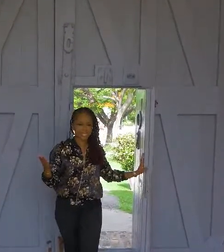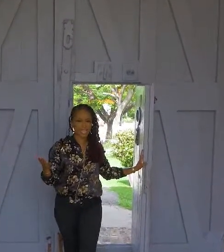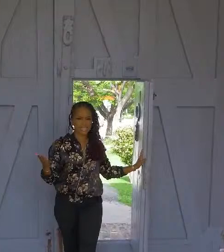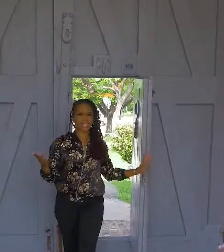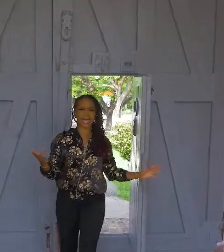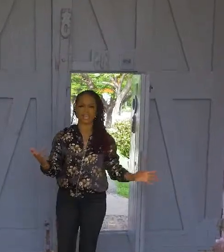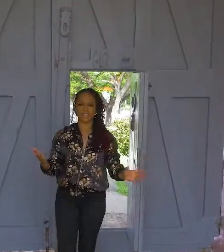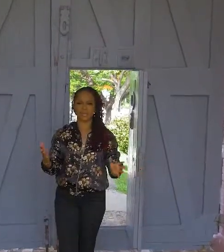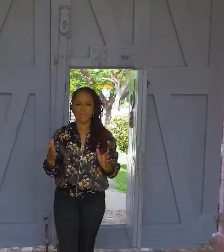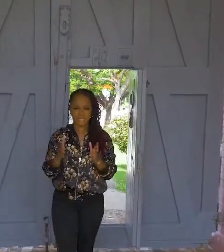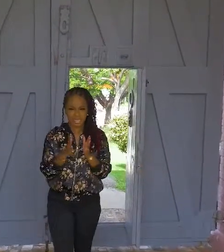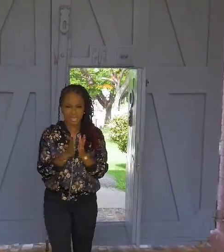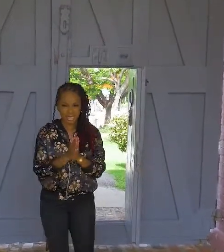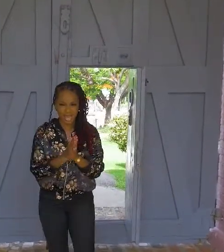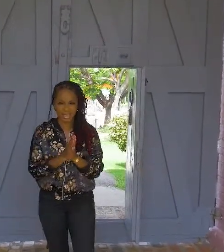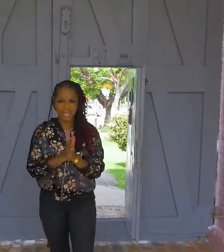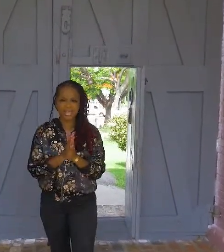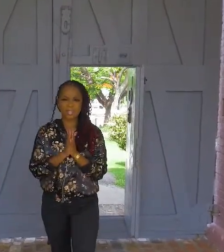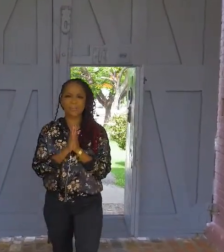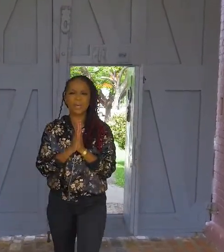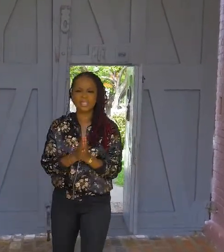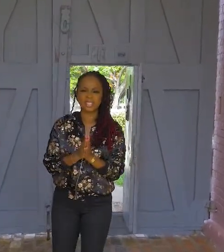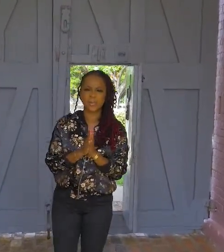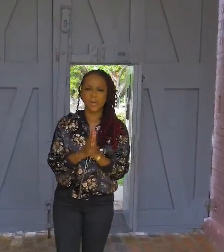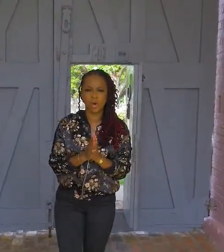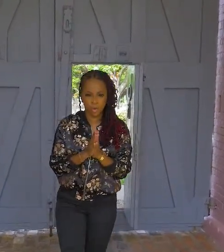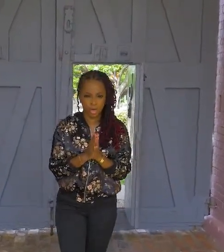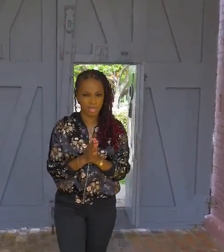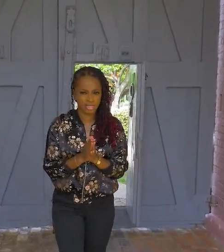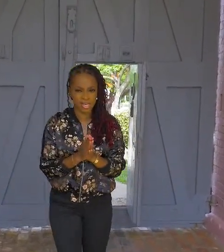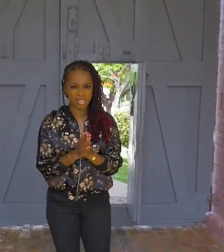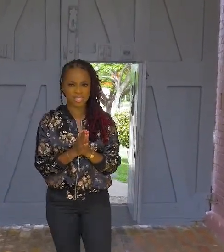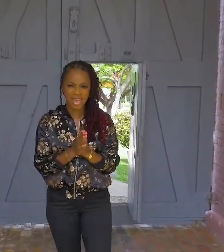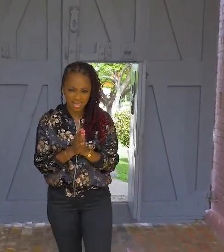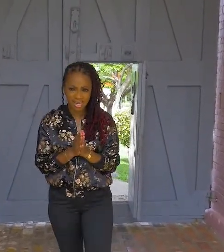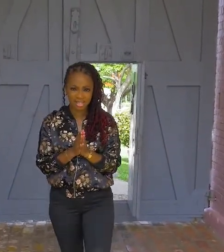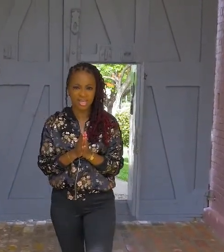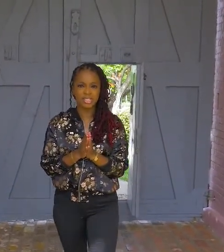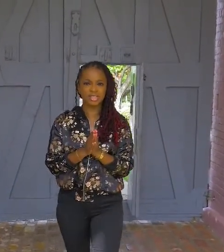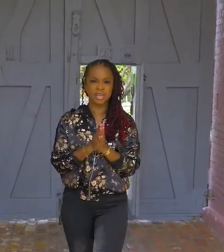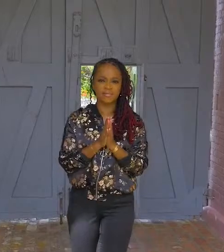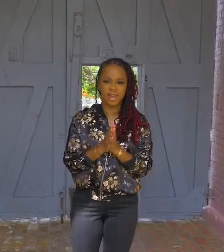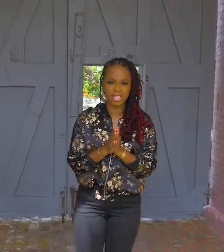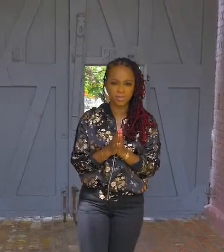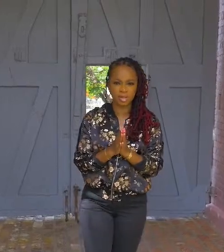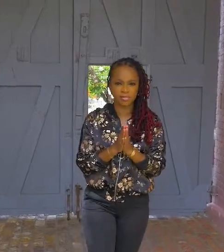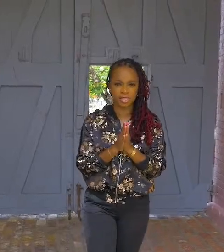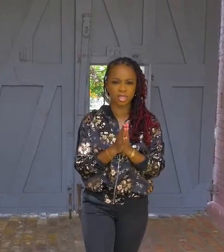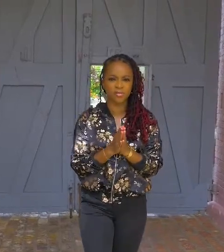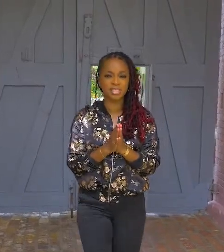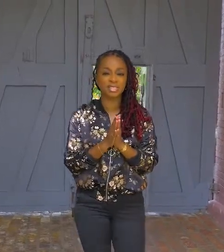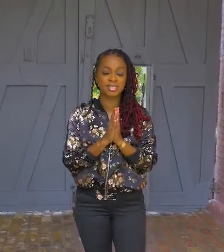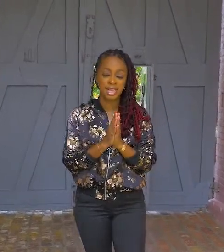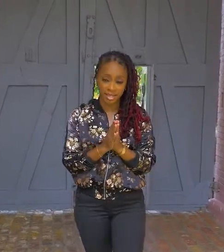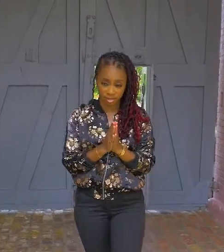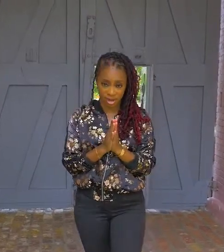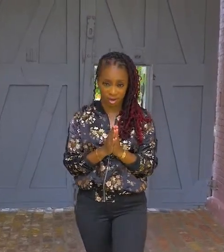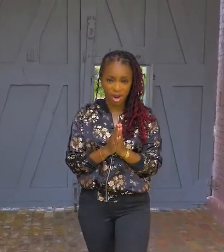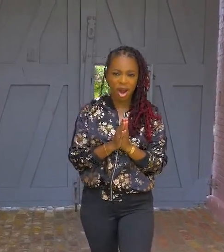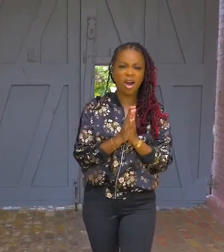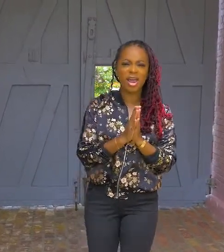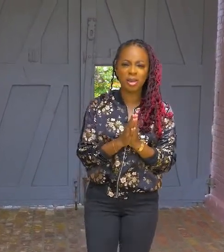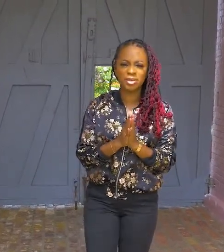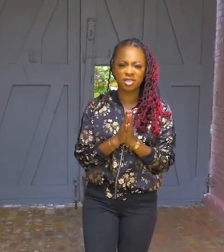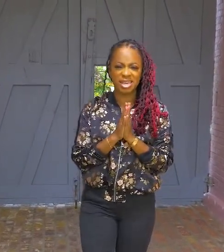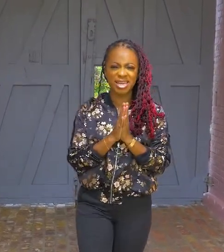the BCSI? Now, the BCSI is a business support organization dedicated to the advancement of the services sector.